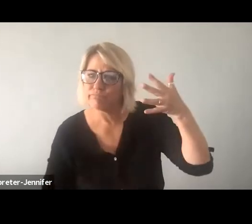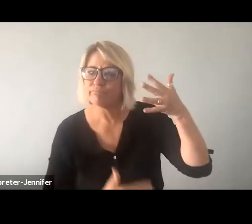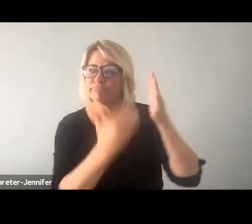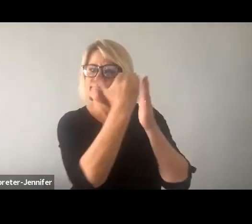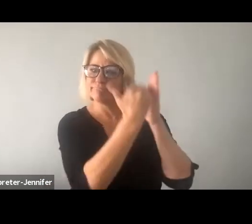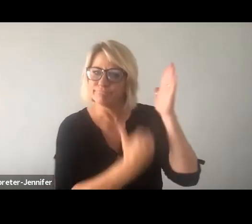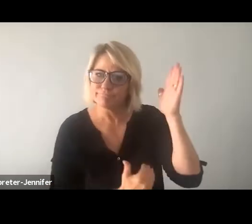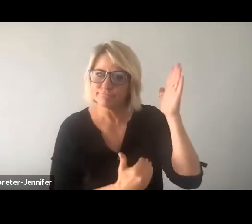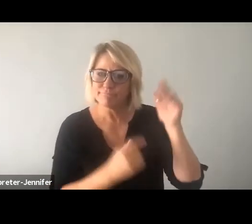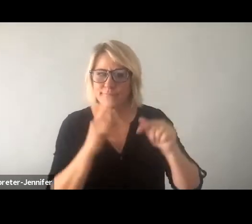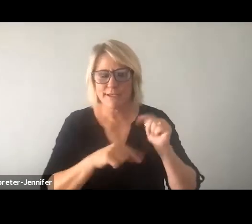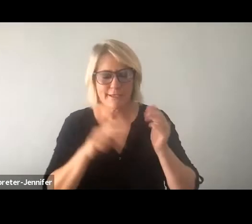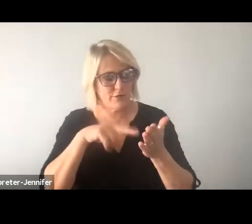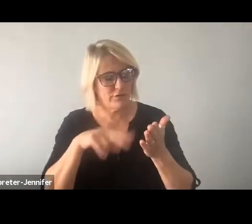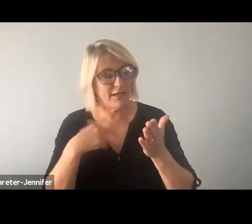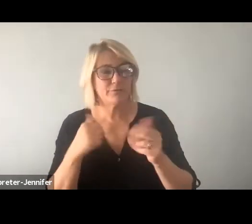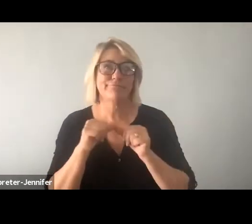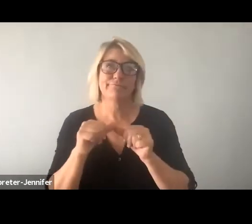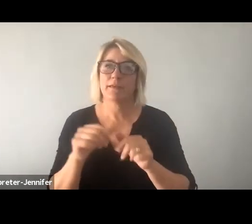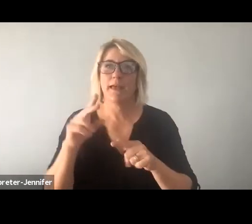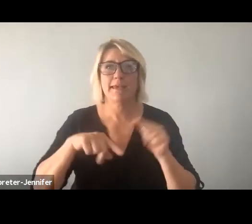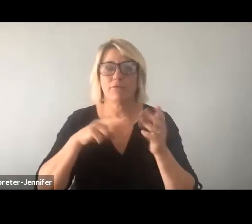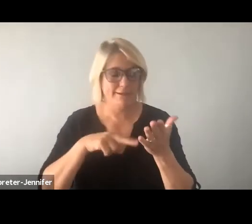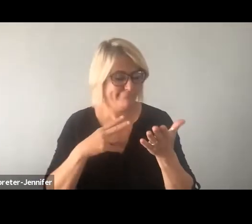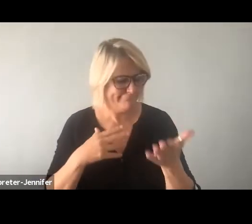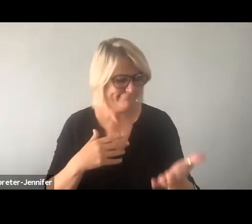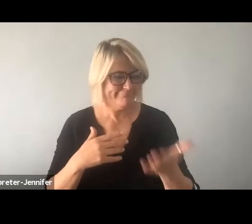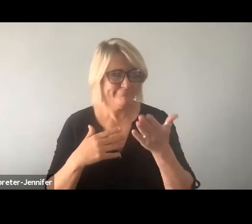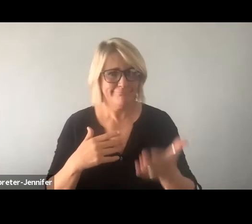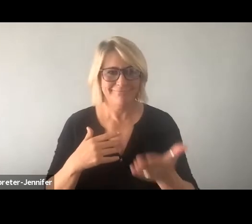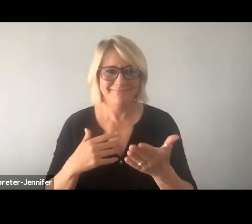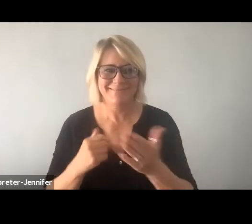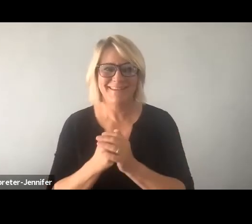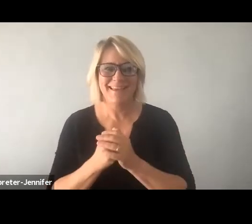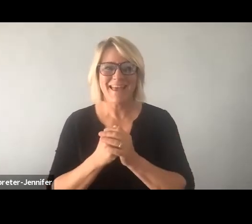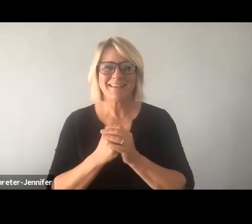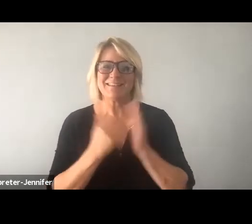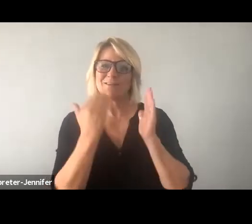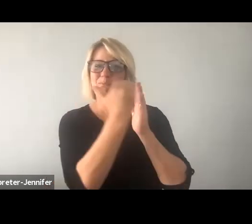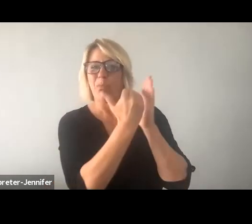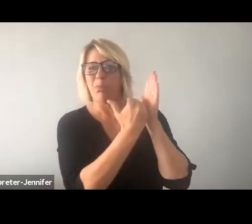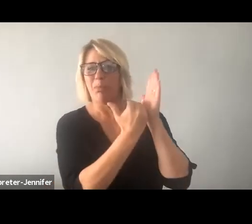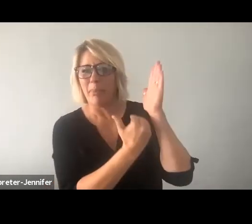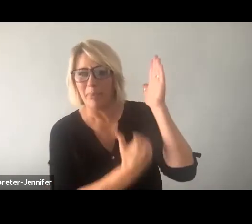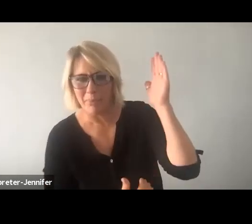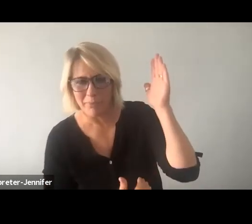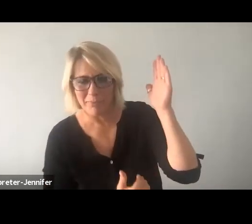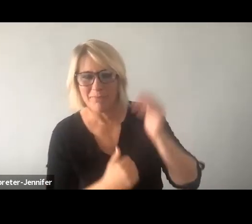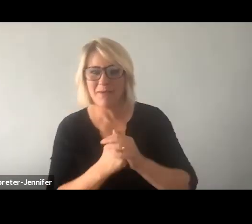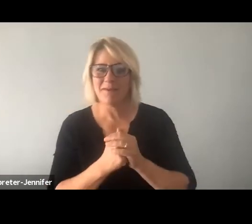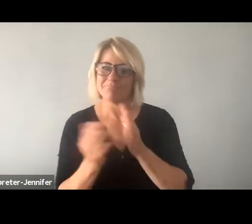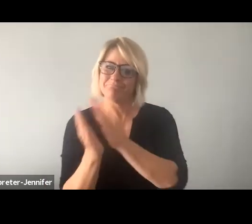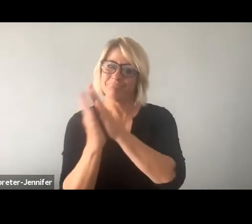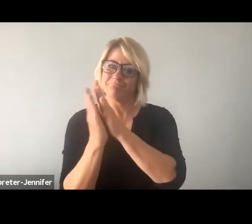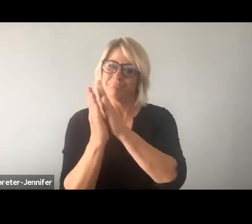I can't read right there. I'm just going to keep going. She also has a long list of well-deserved accolades